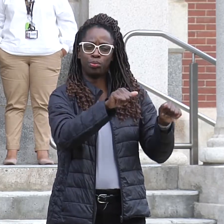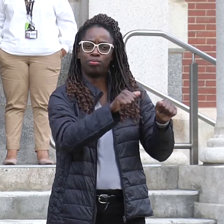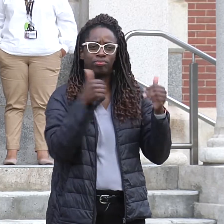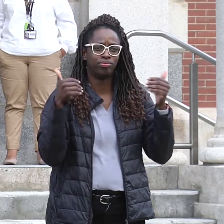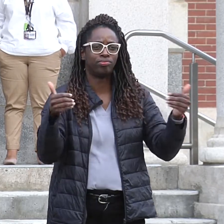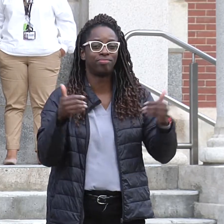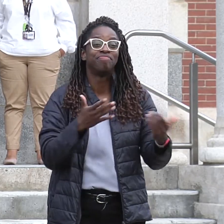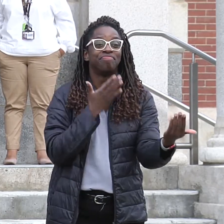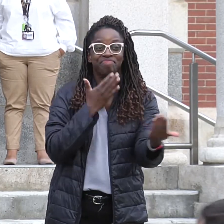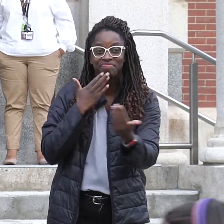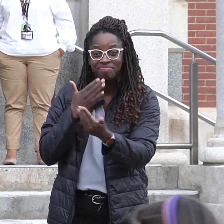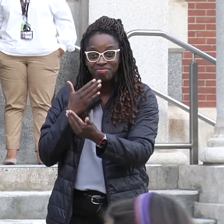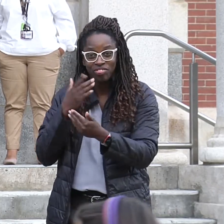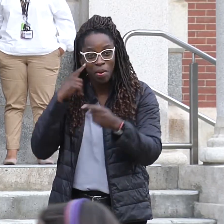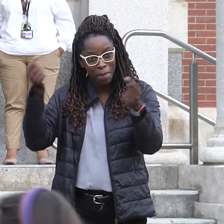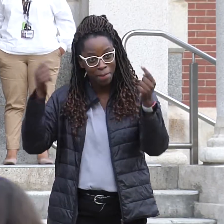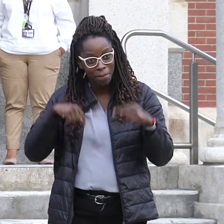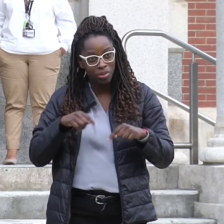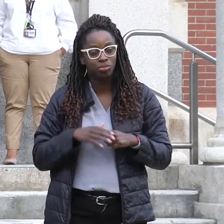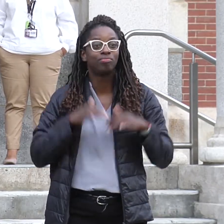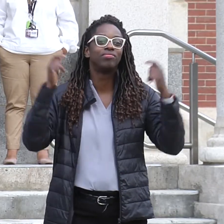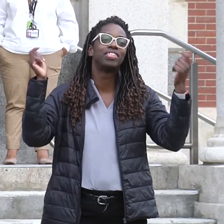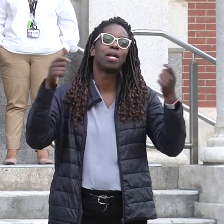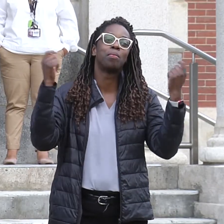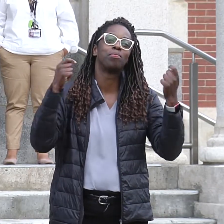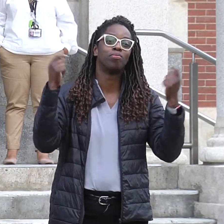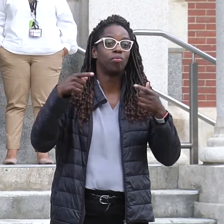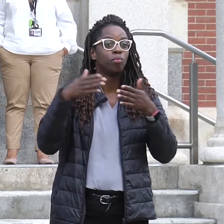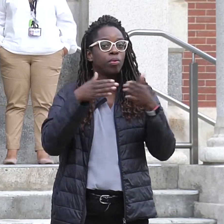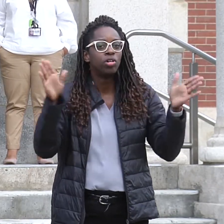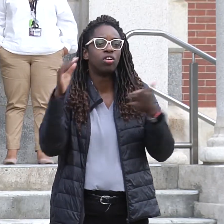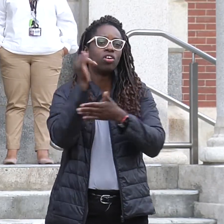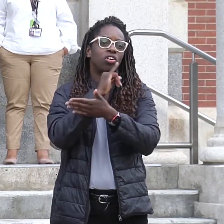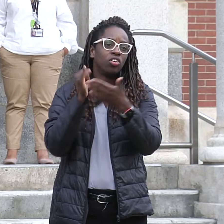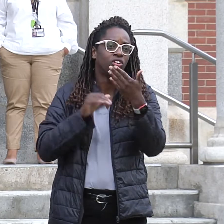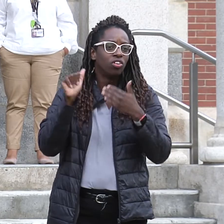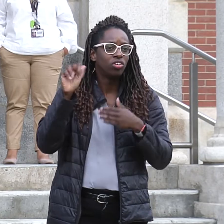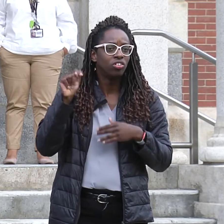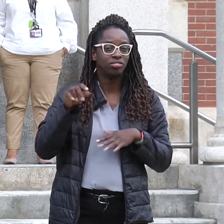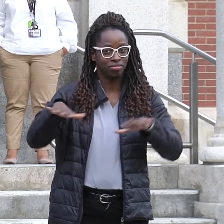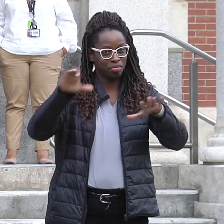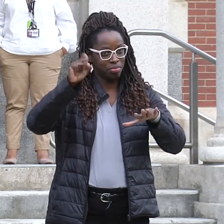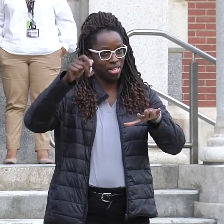to celebrate public art and celebrate this space together. And please